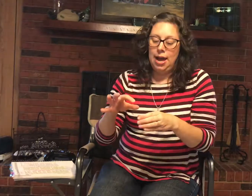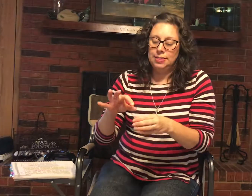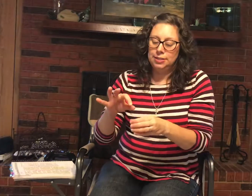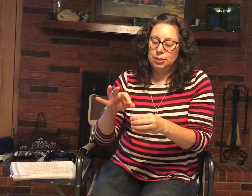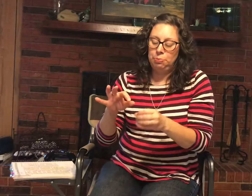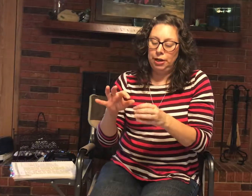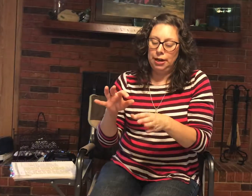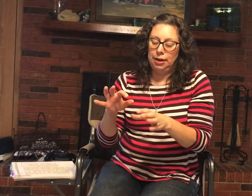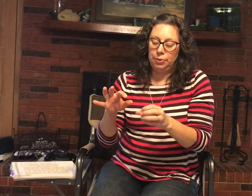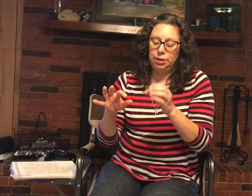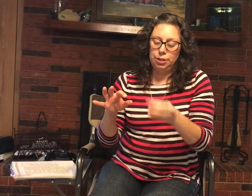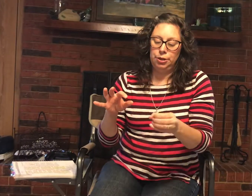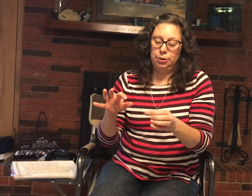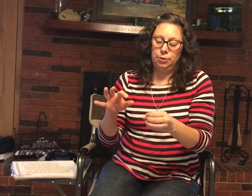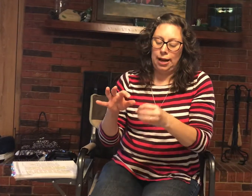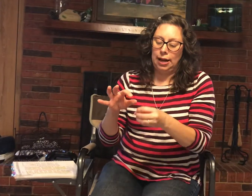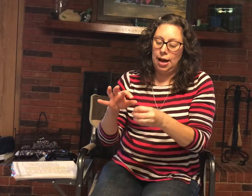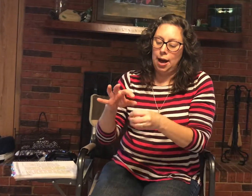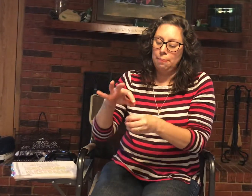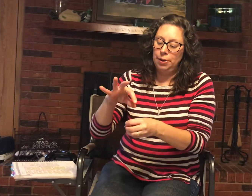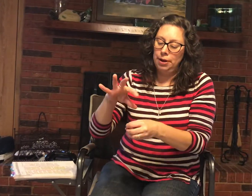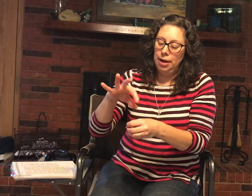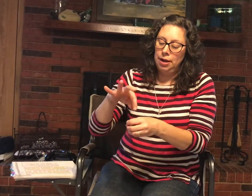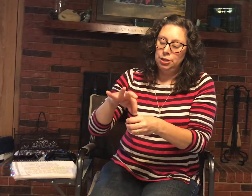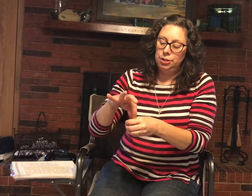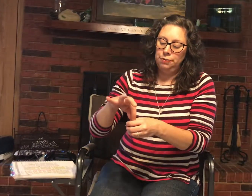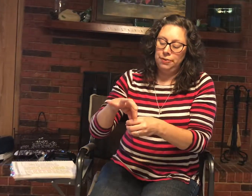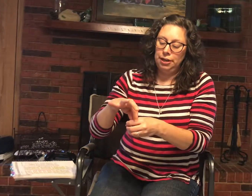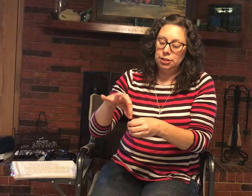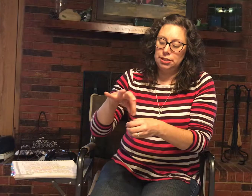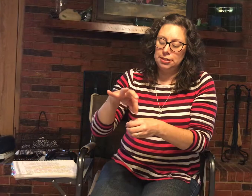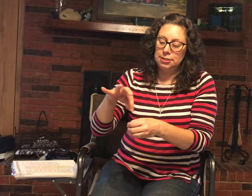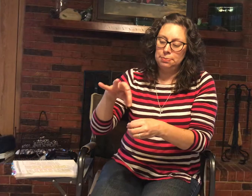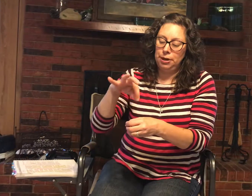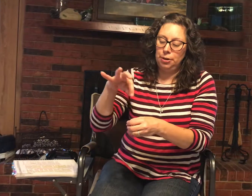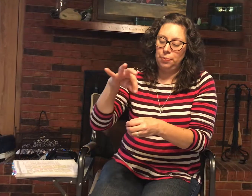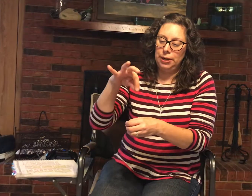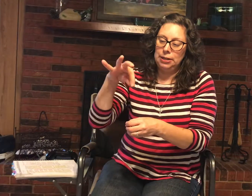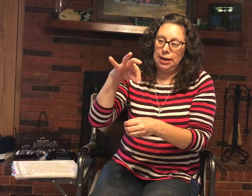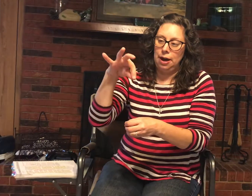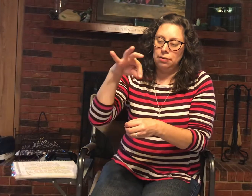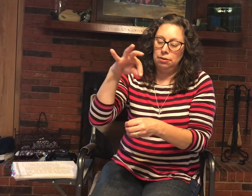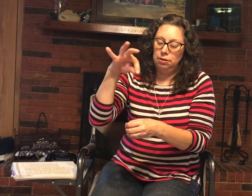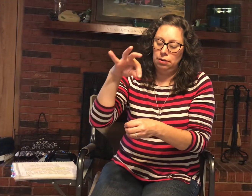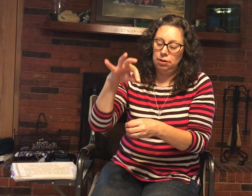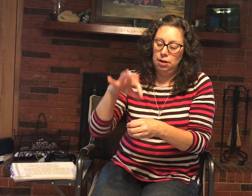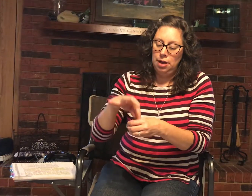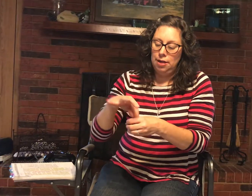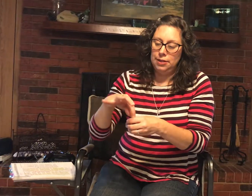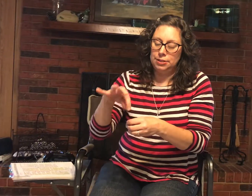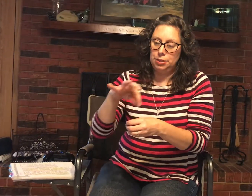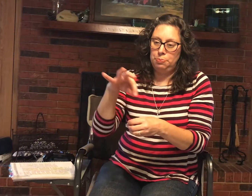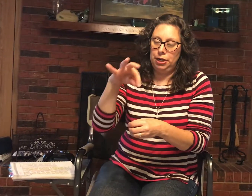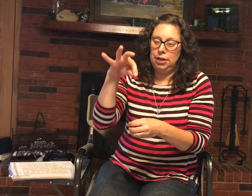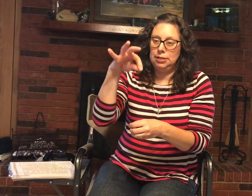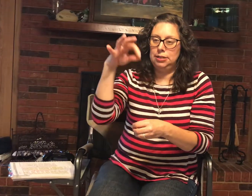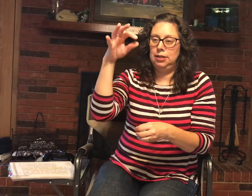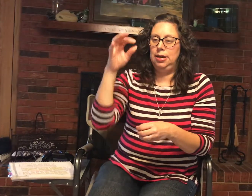the Spirit, we're going to do like a cup, two fingers, and the Spirit wiggling out. The Spirit, in